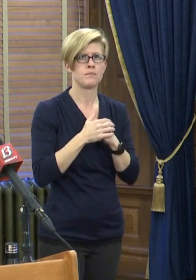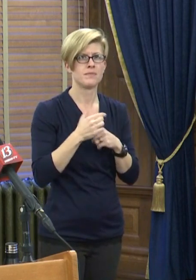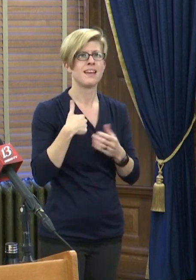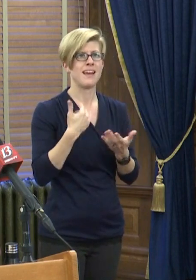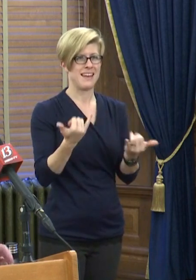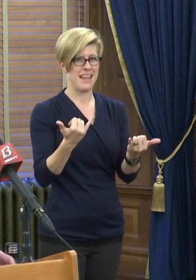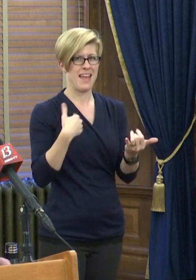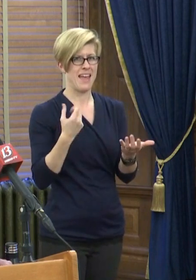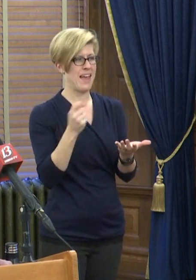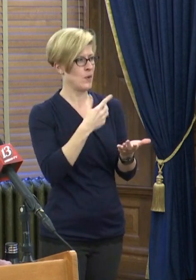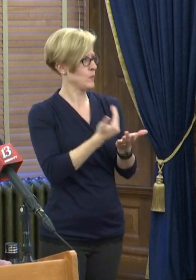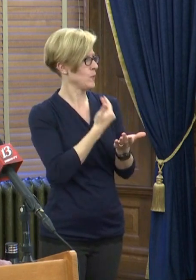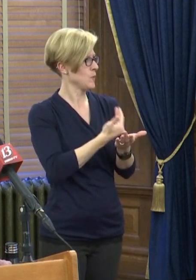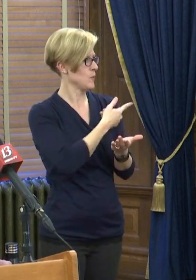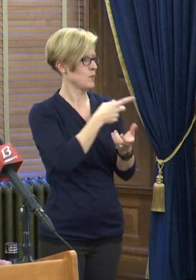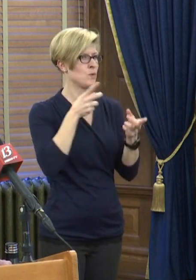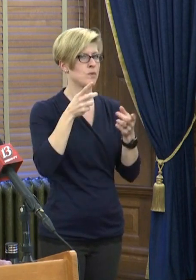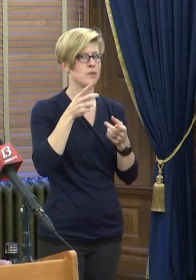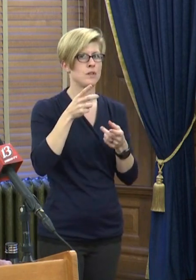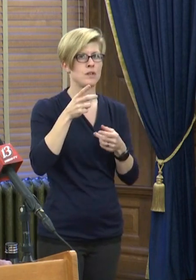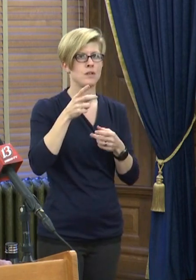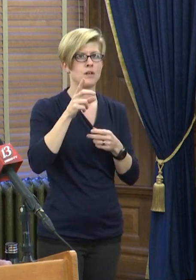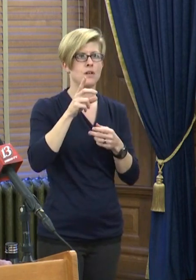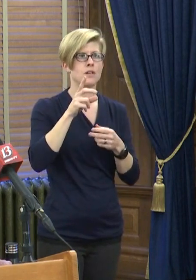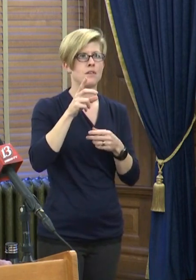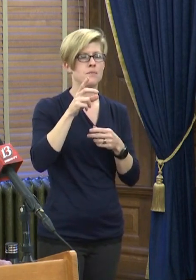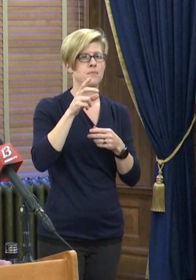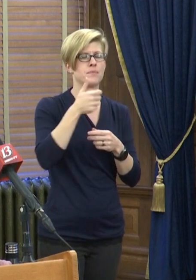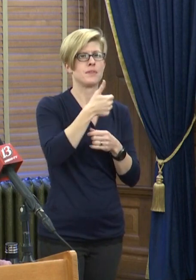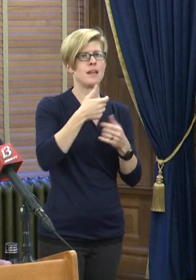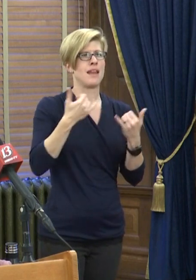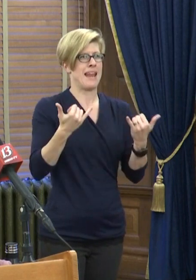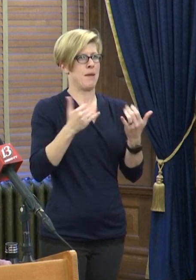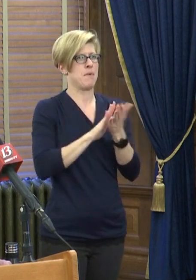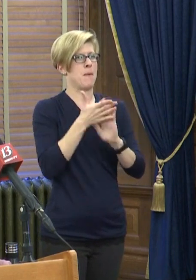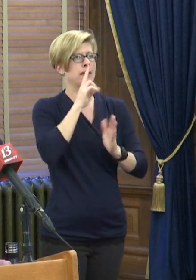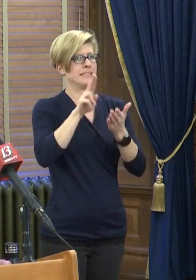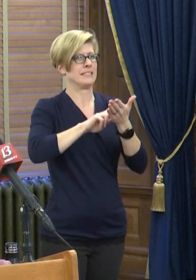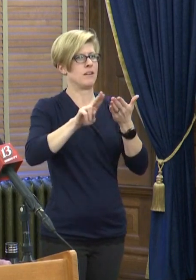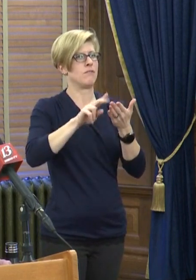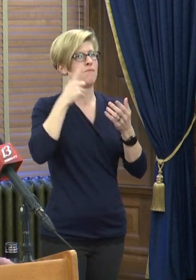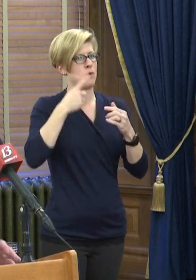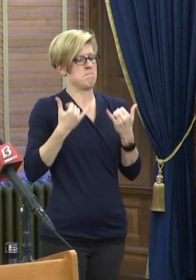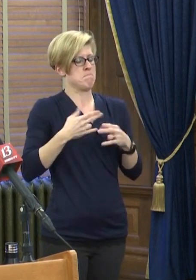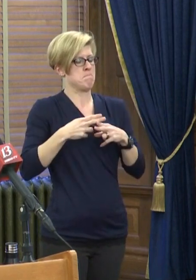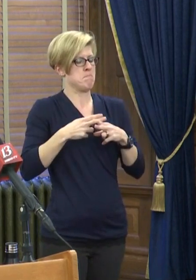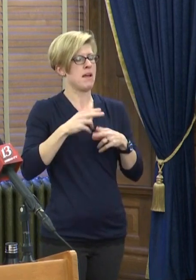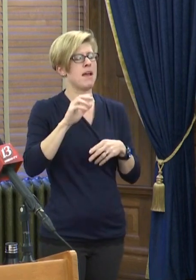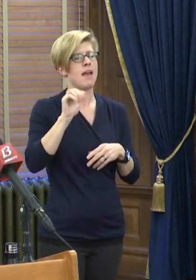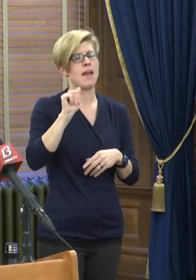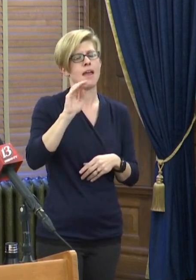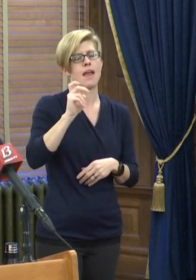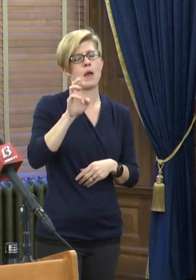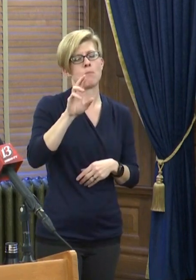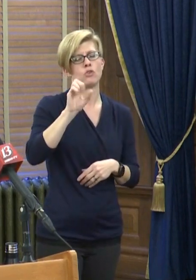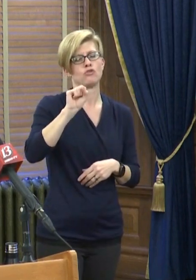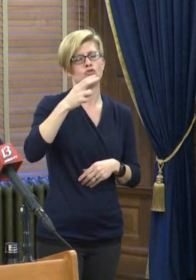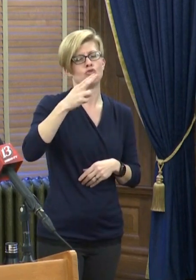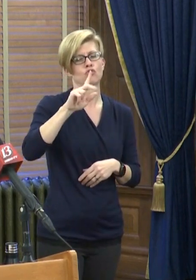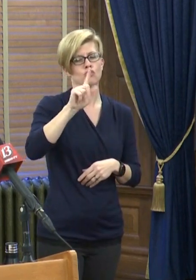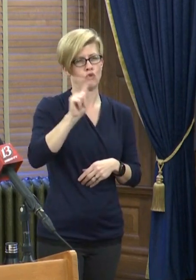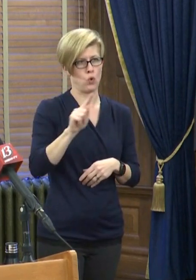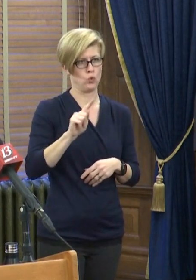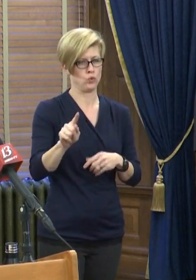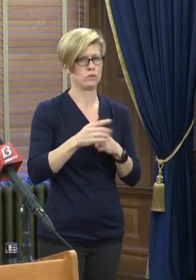new Director, or Department of Labor Acting Secretary, Amber Shultz, to join me today. I want